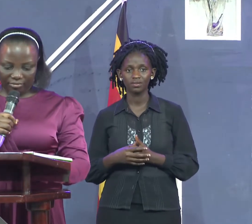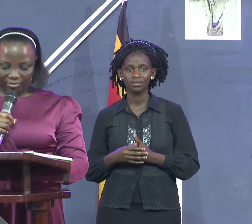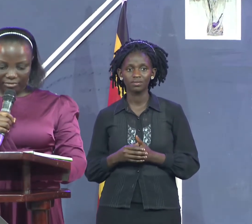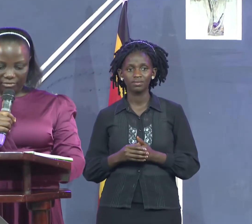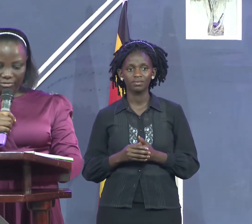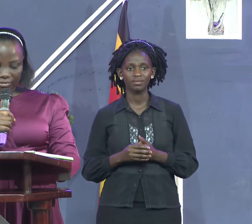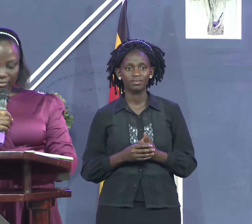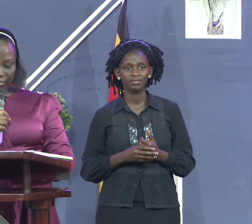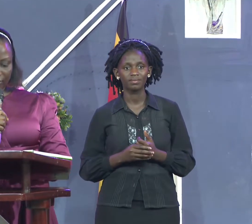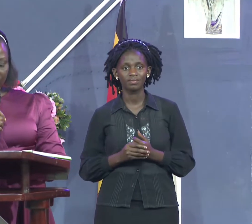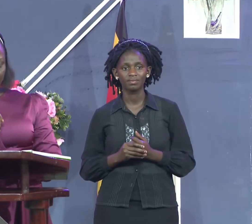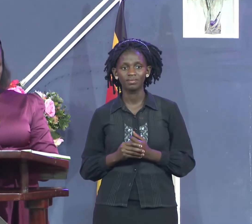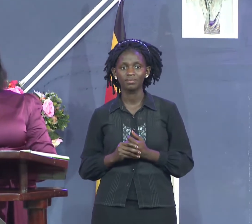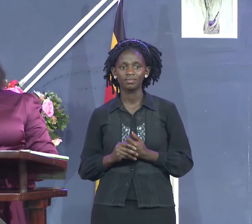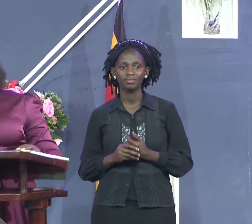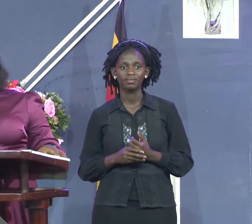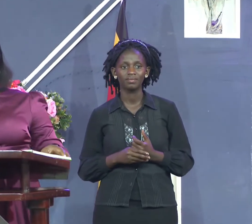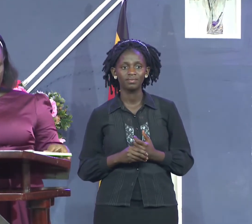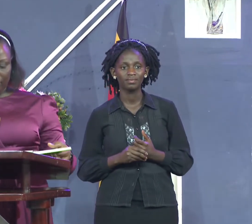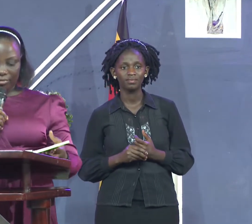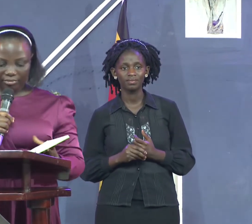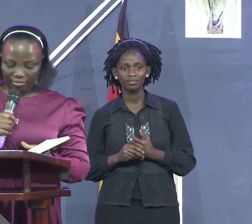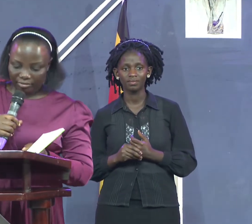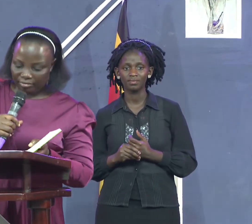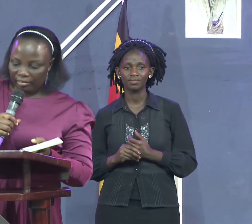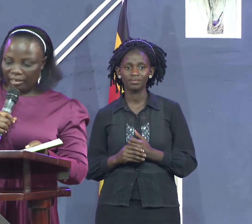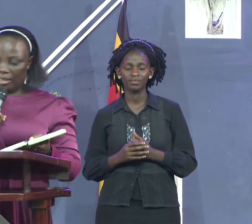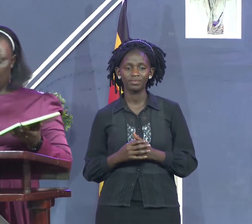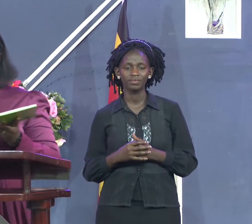comes from the book of Proverbs 22 and verse 6.